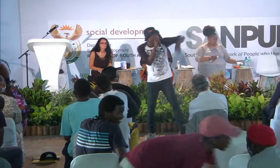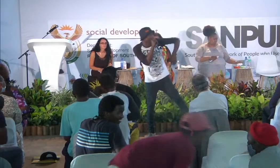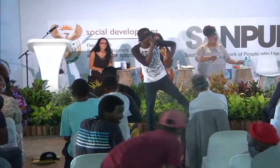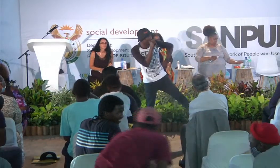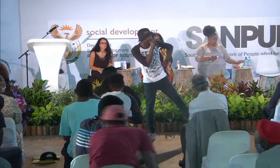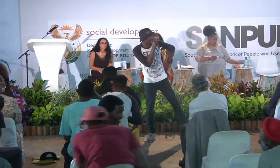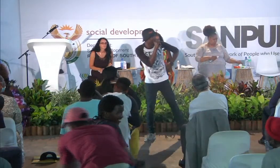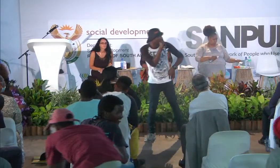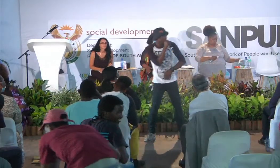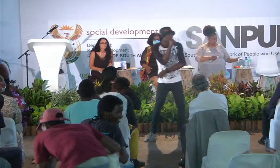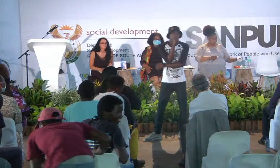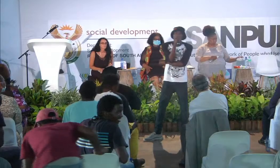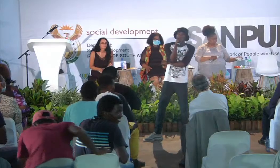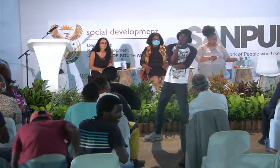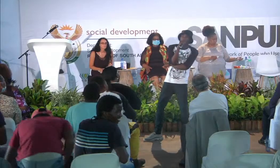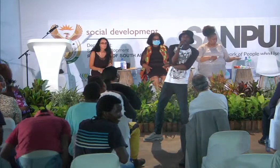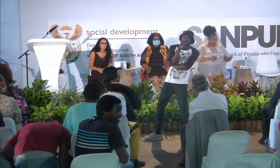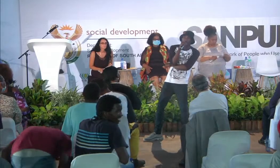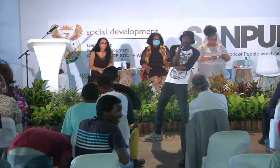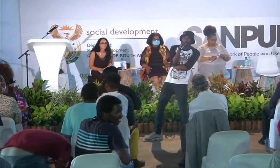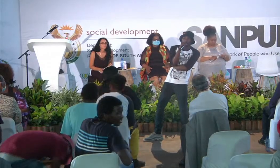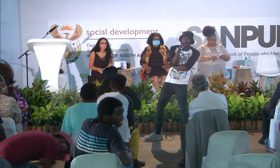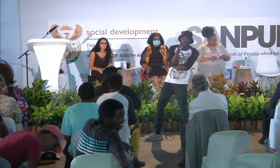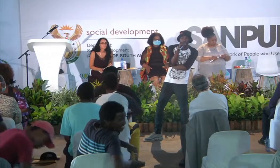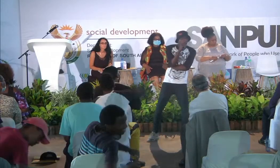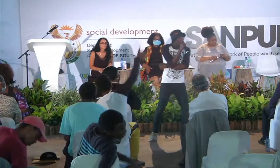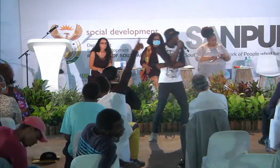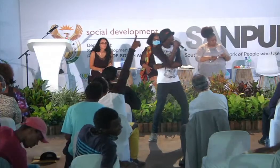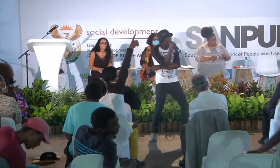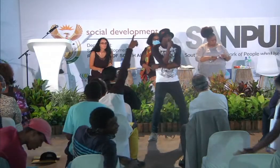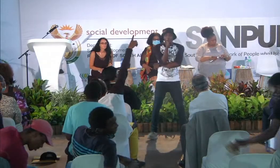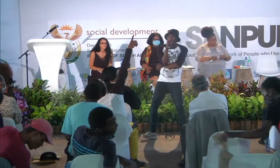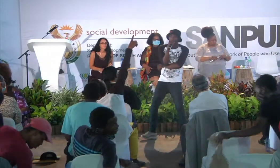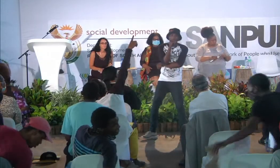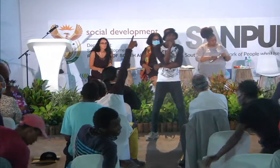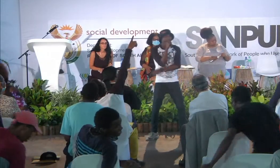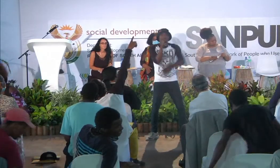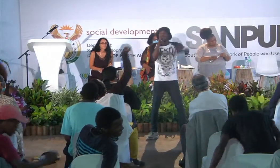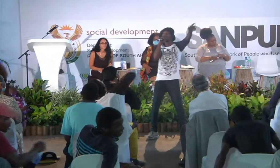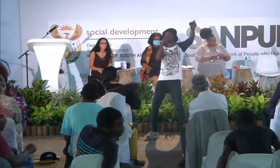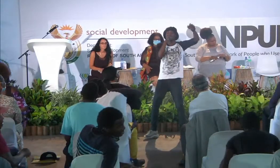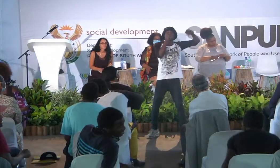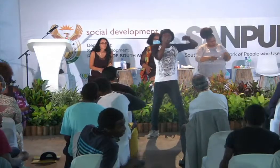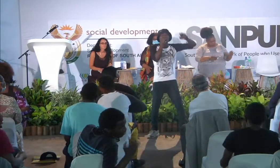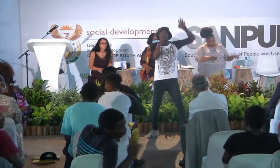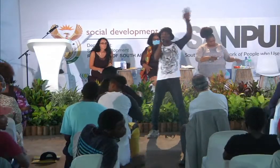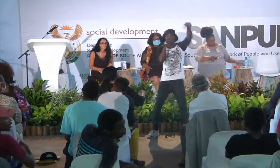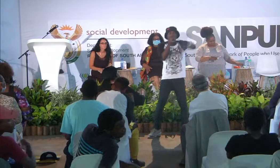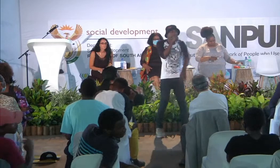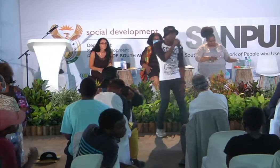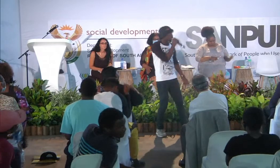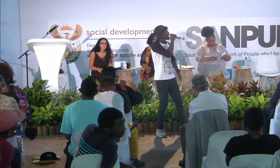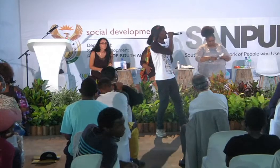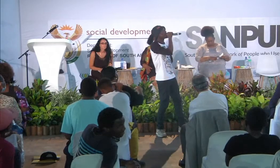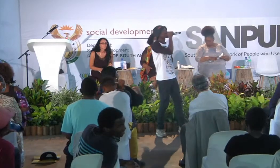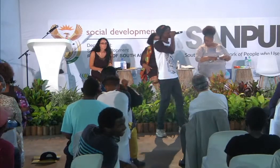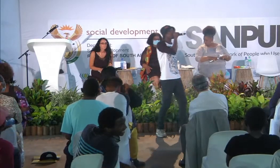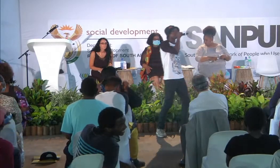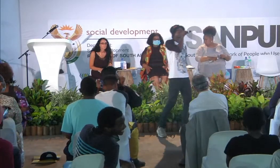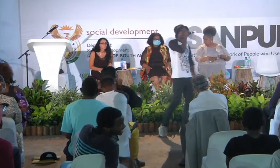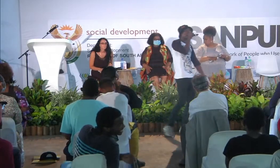my days. Trying to conquer the world, pinky and the brain. Hey,